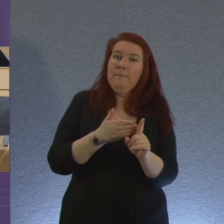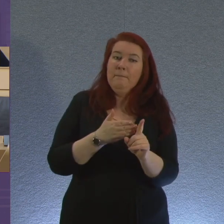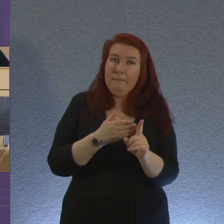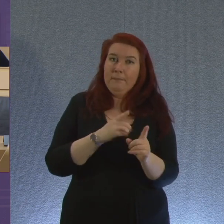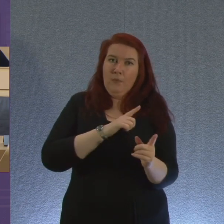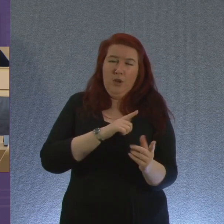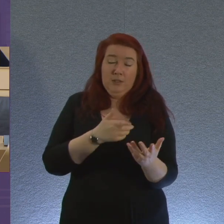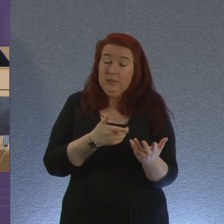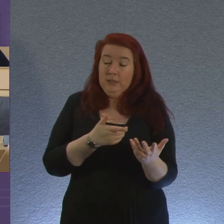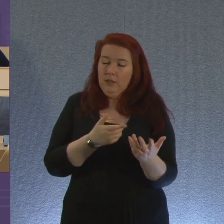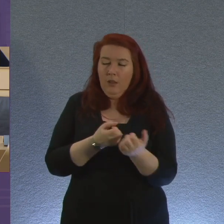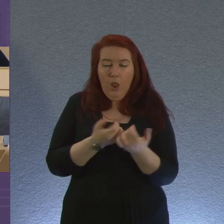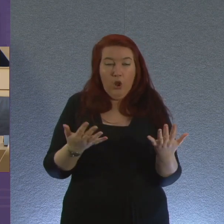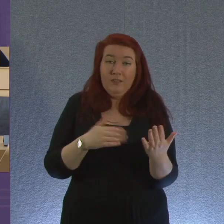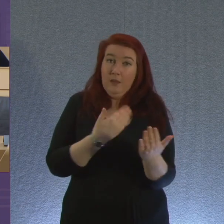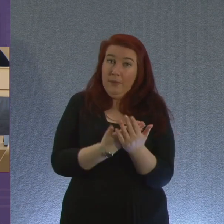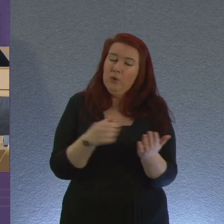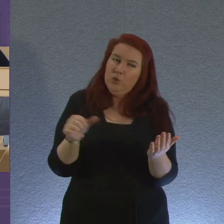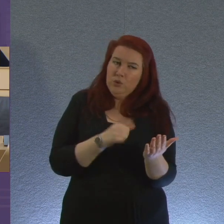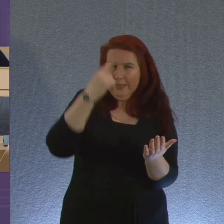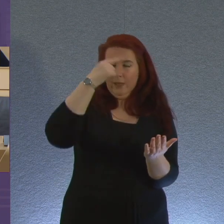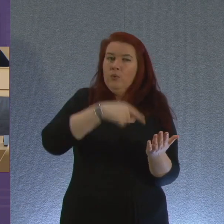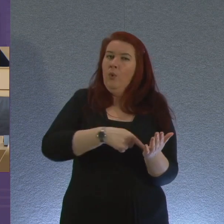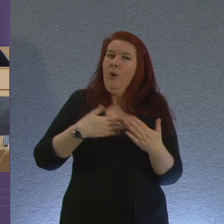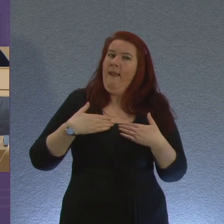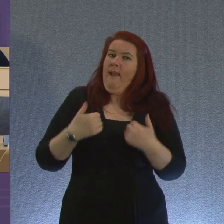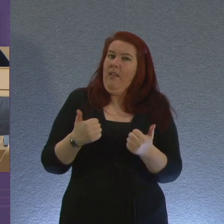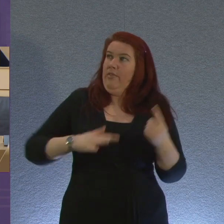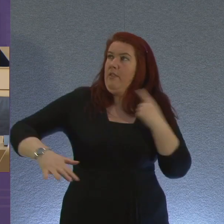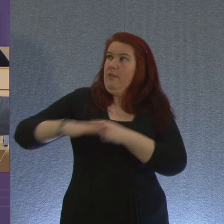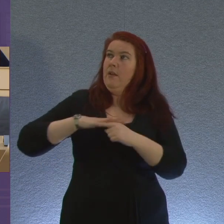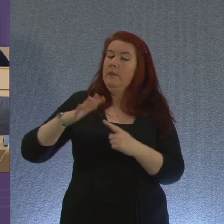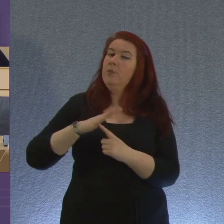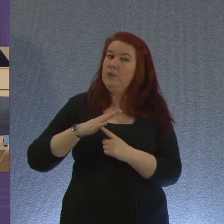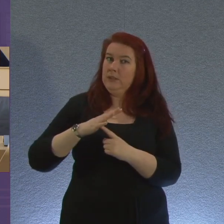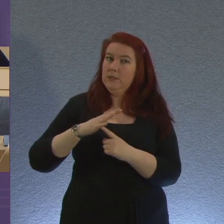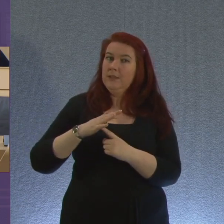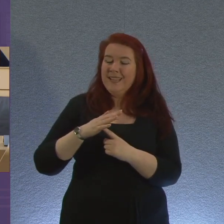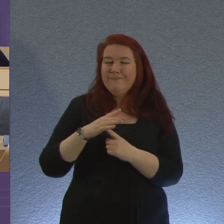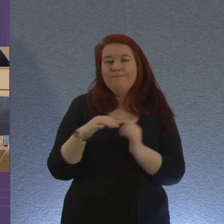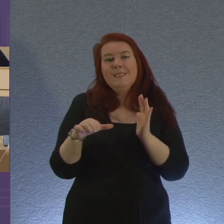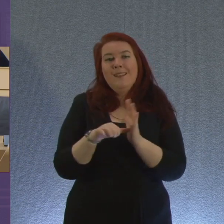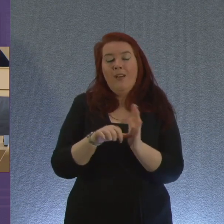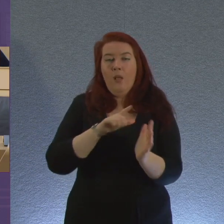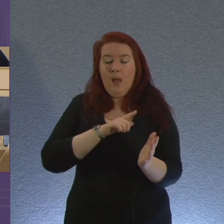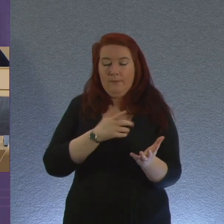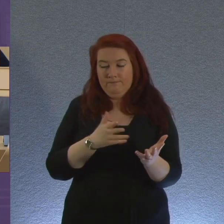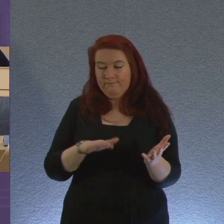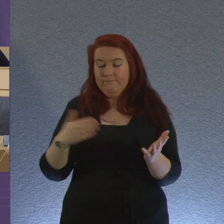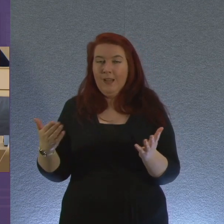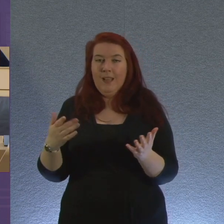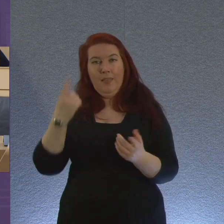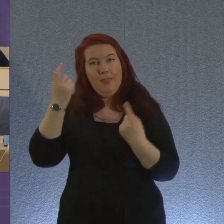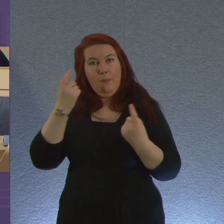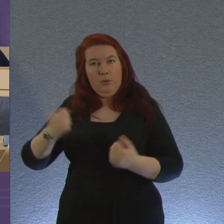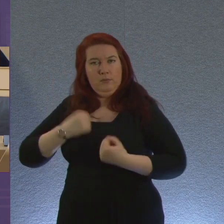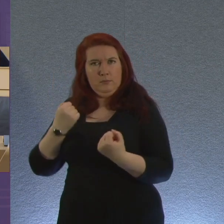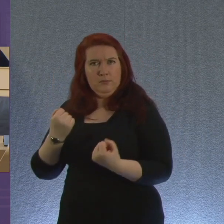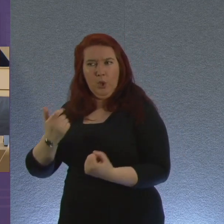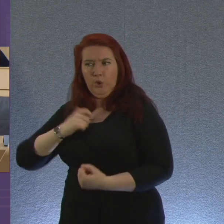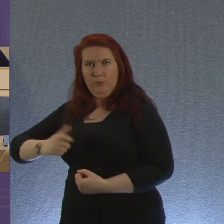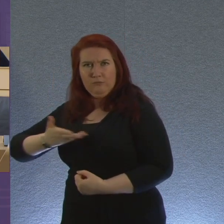many aspects of this bill. The difficulty lies with the competing interests, particularly in relation to civil liberties